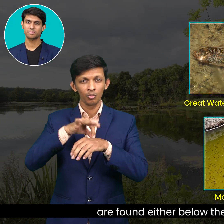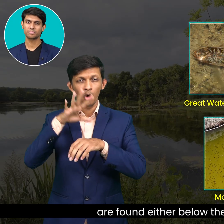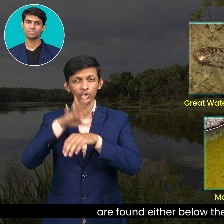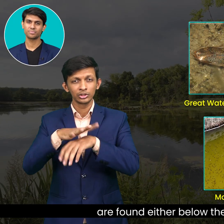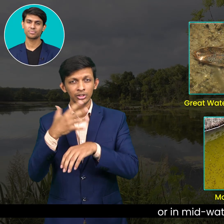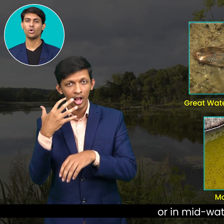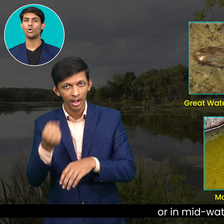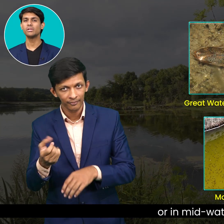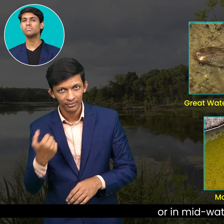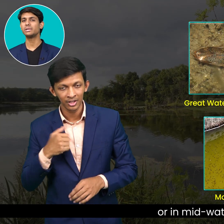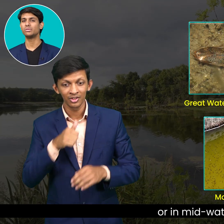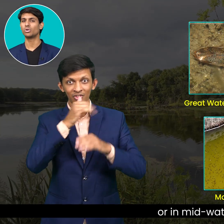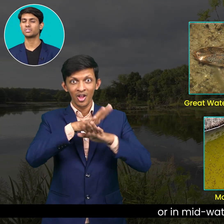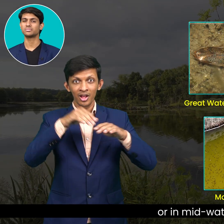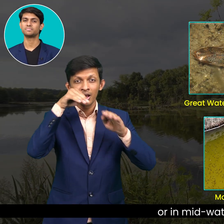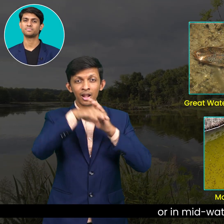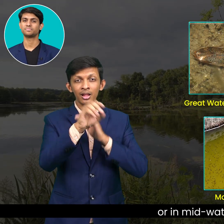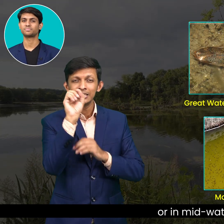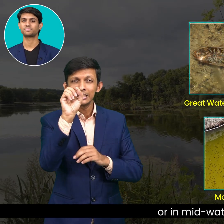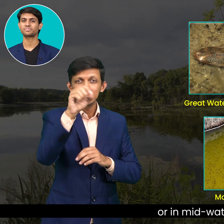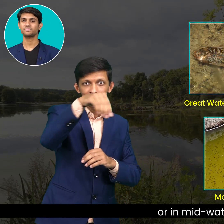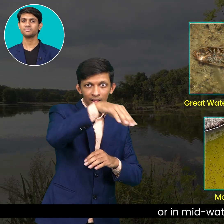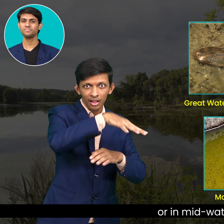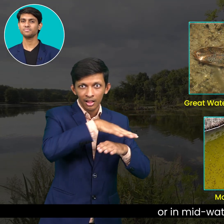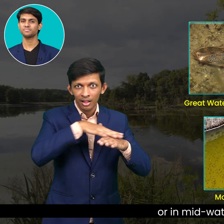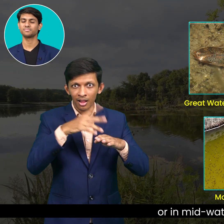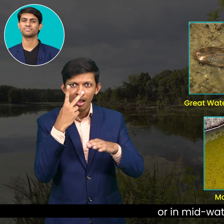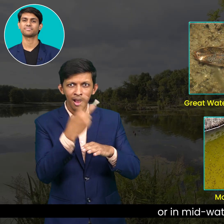water or in mid-water.